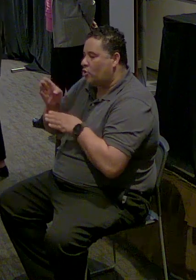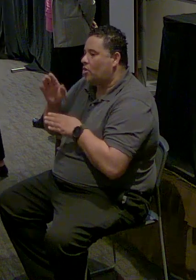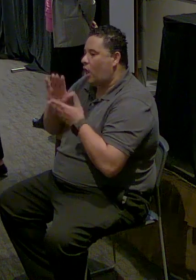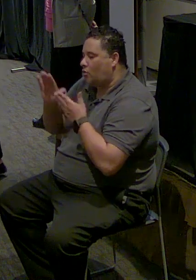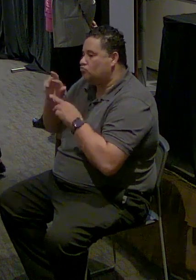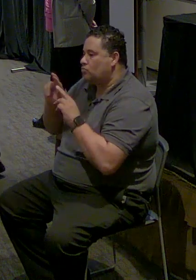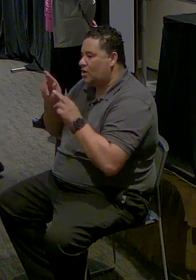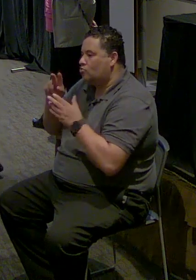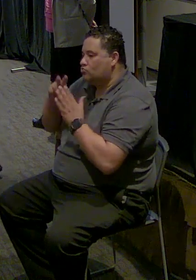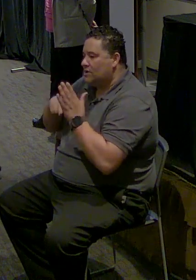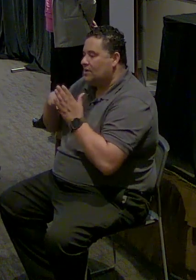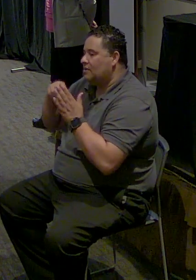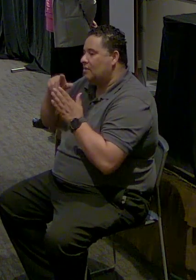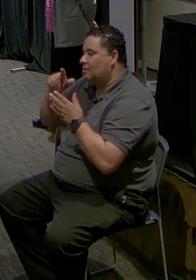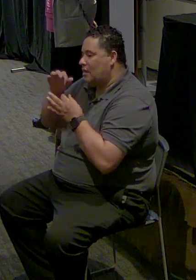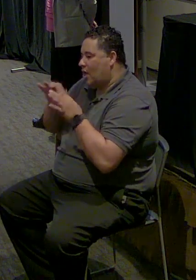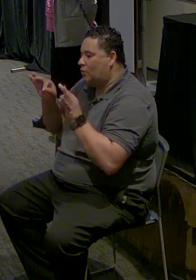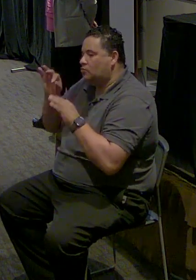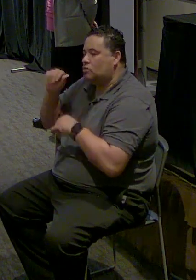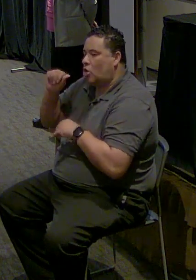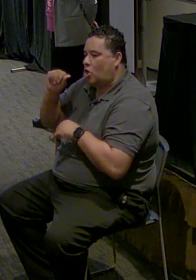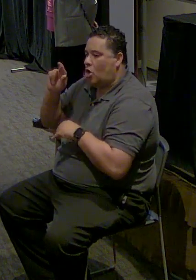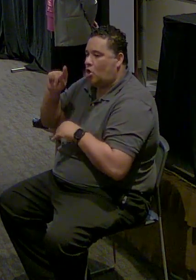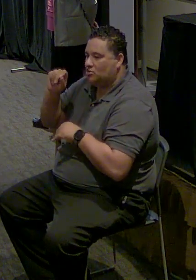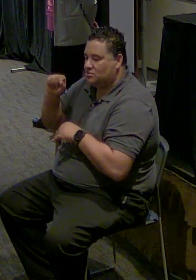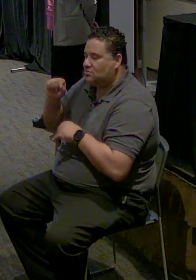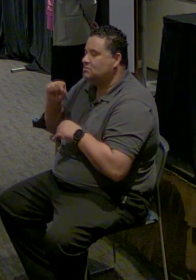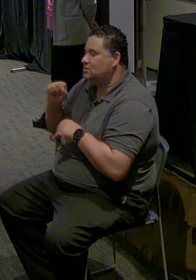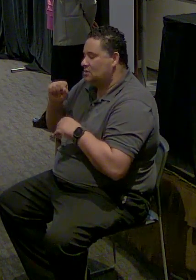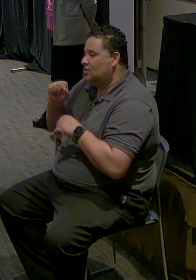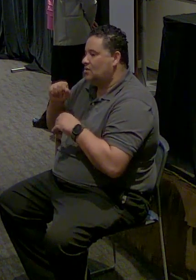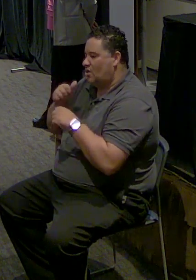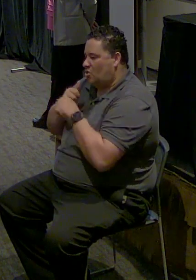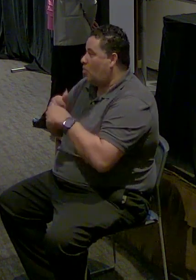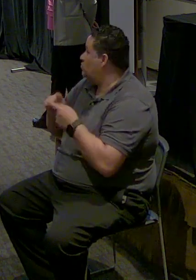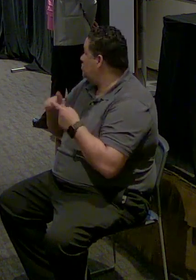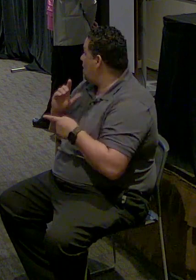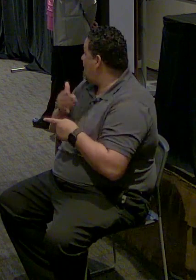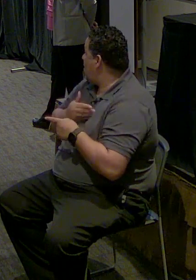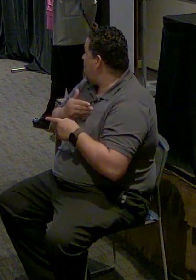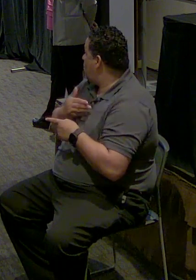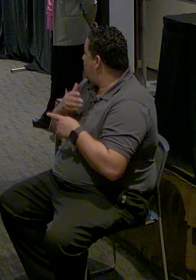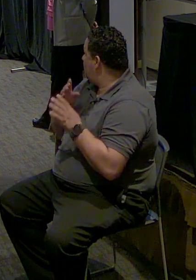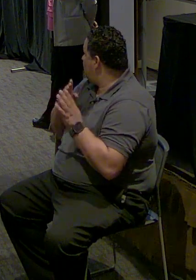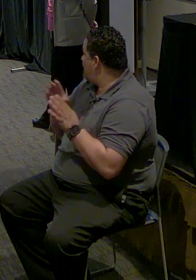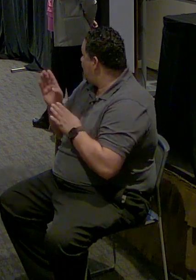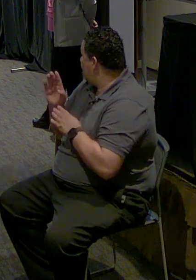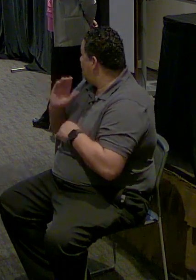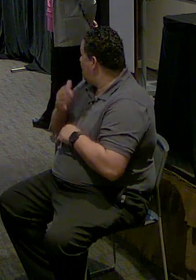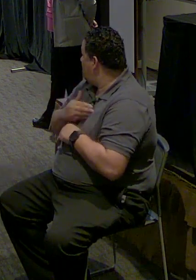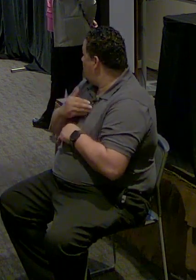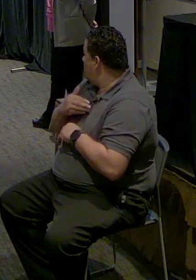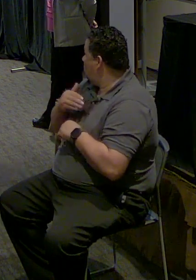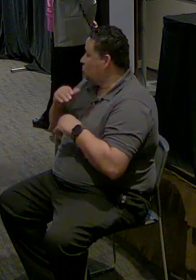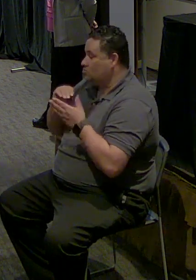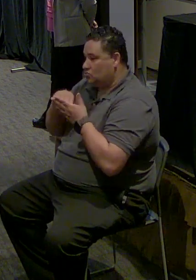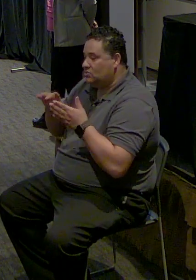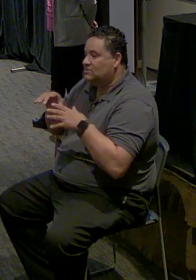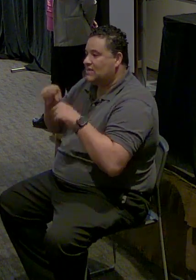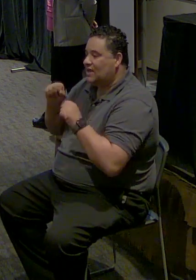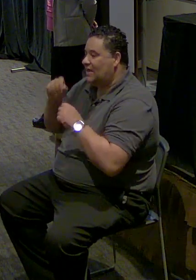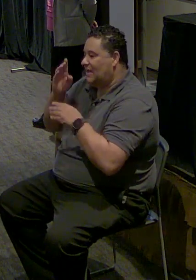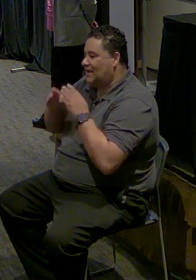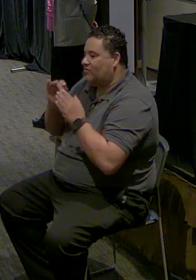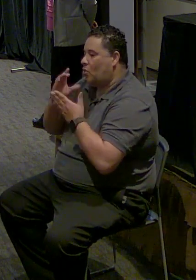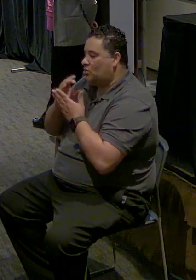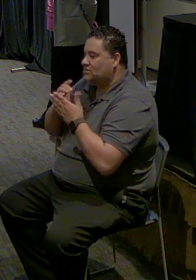reading, language arts, according to our ESSA plan. So our students who take what we call end of course tests,